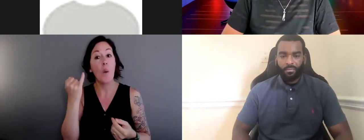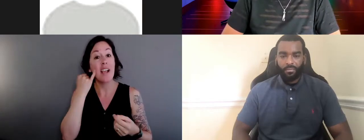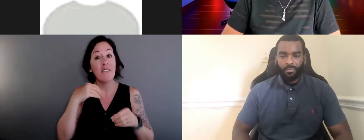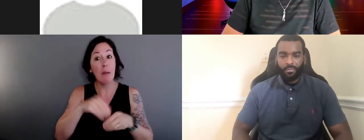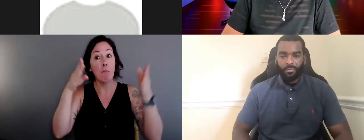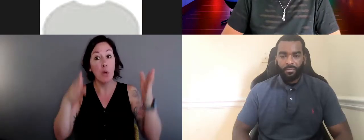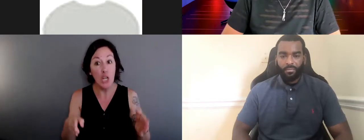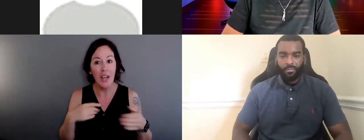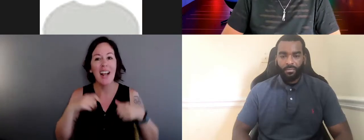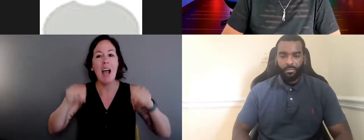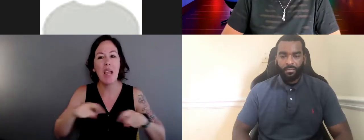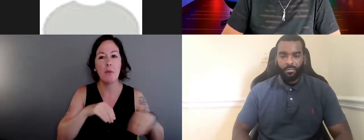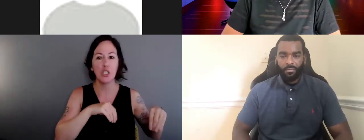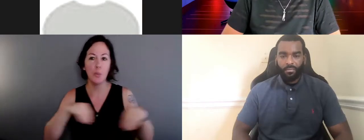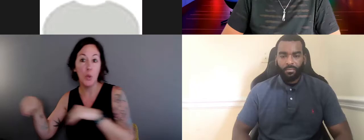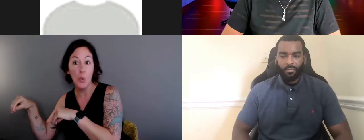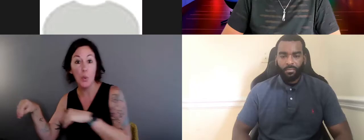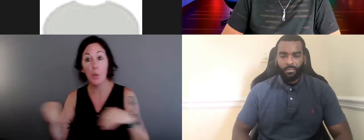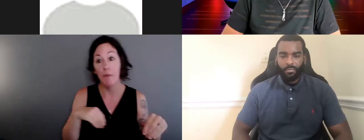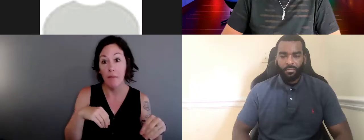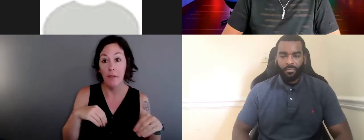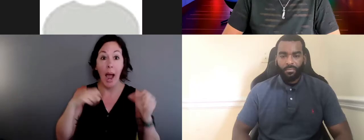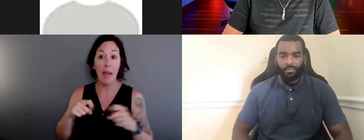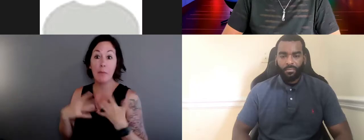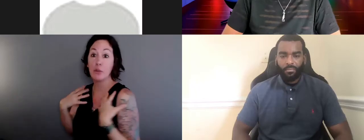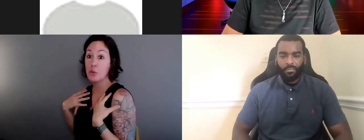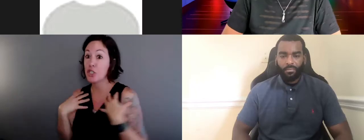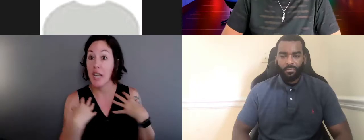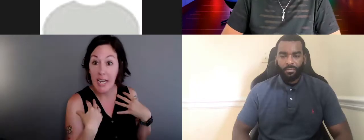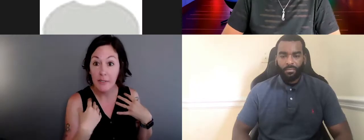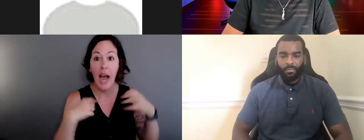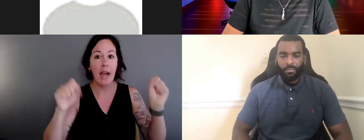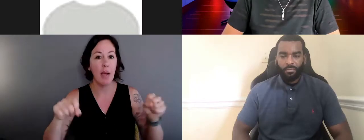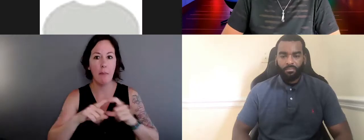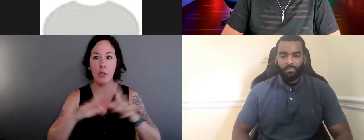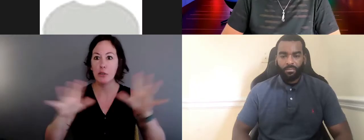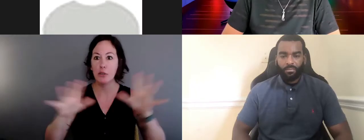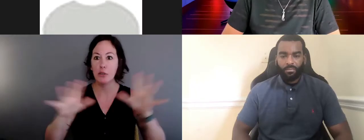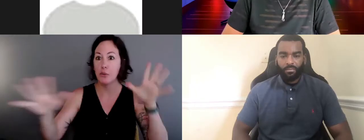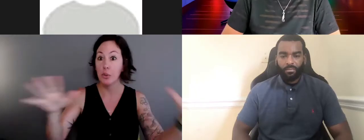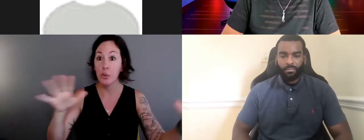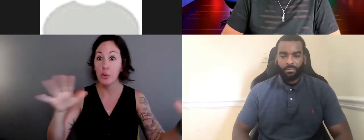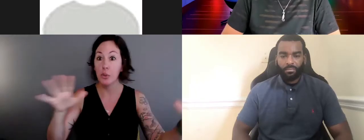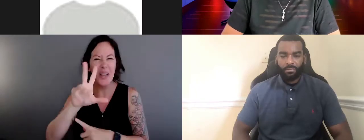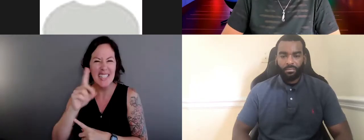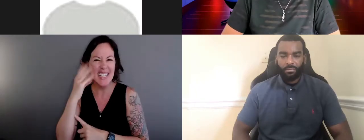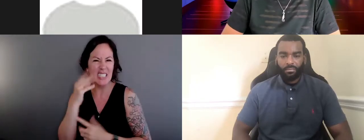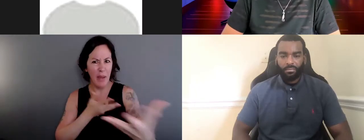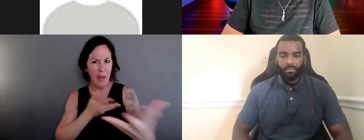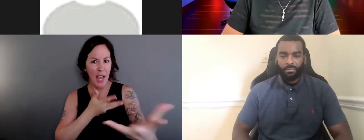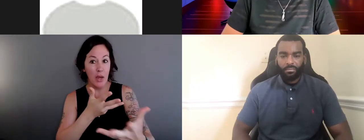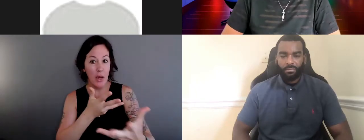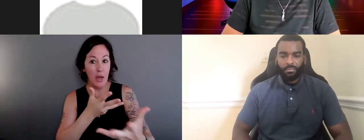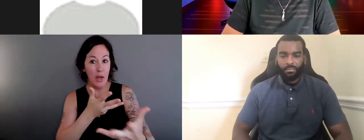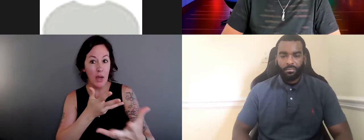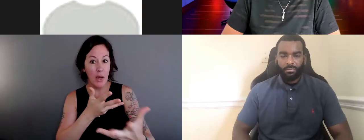our arms and our face, and we move. And oftentimes, if we're in person, we make shifts,